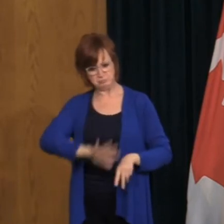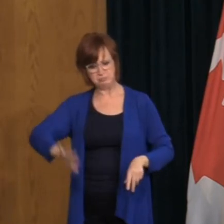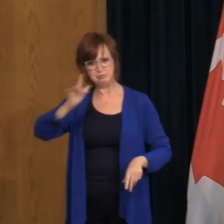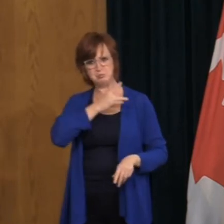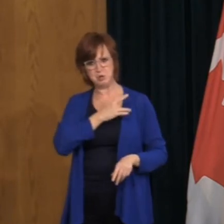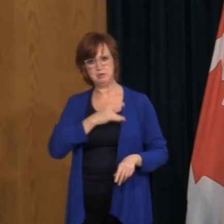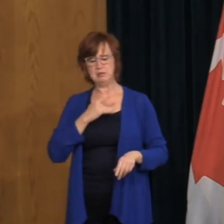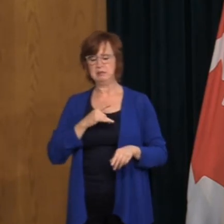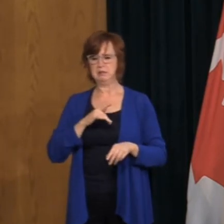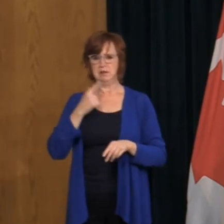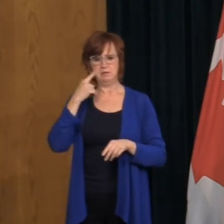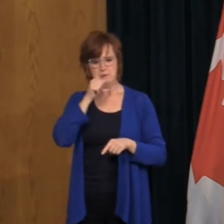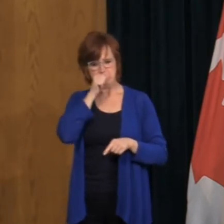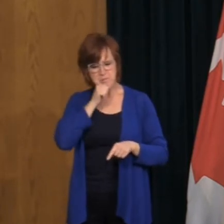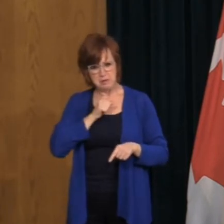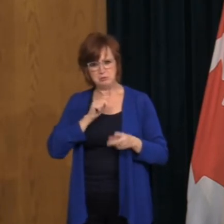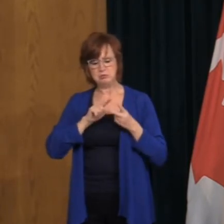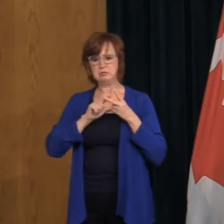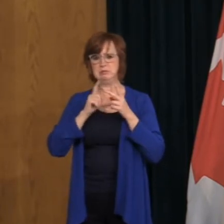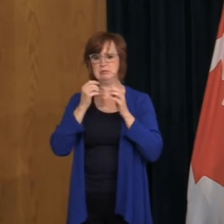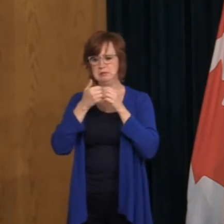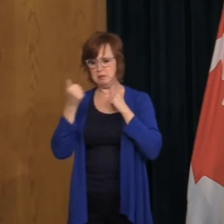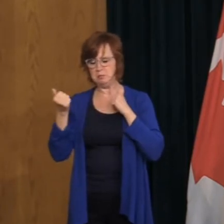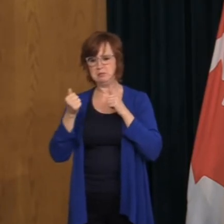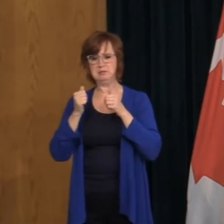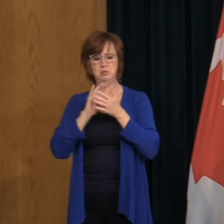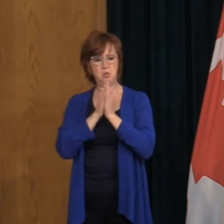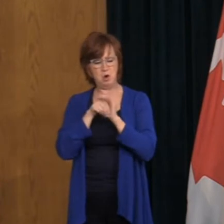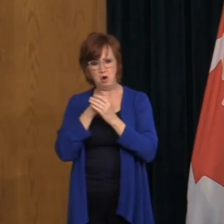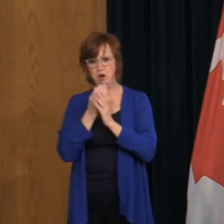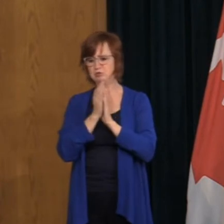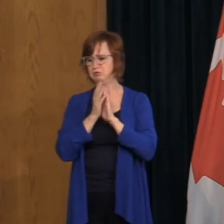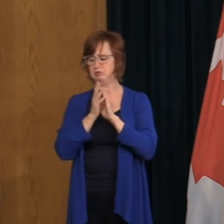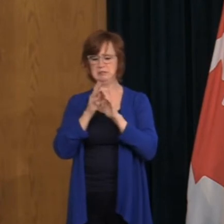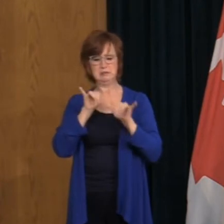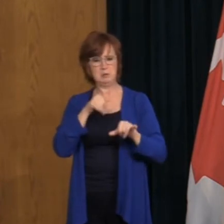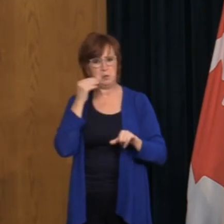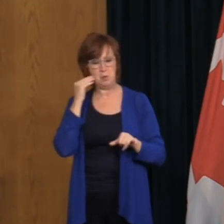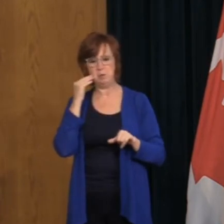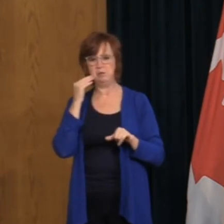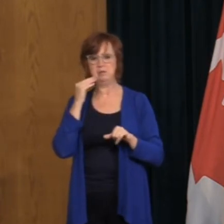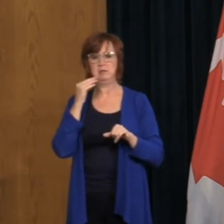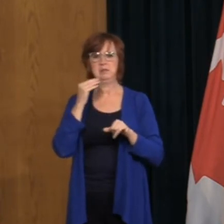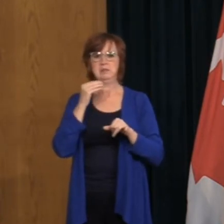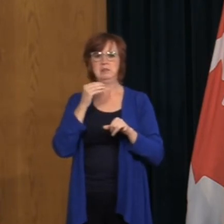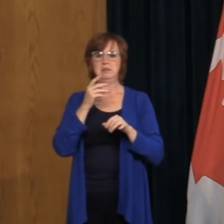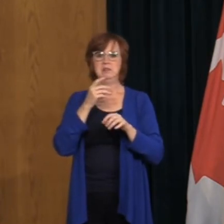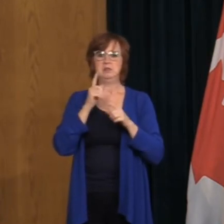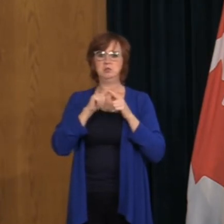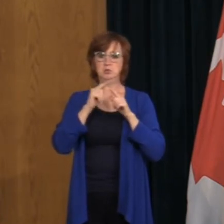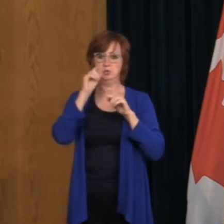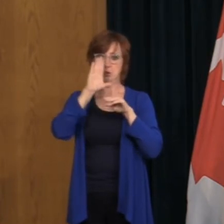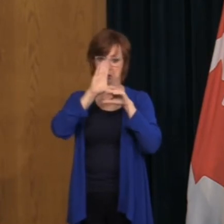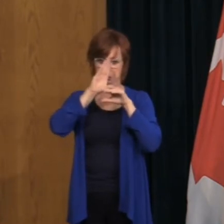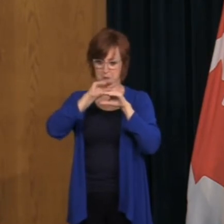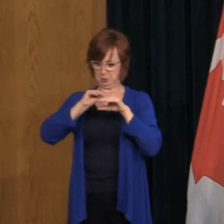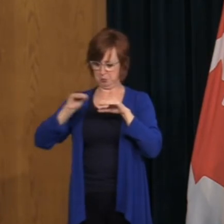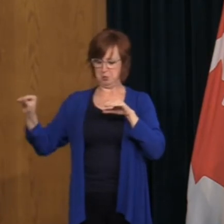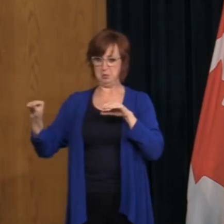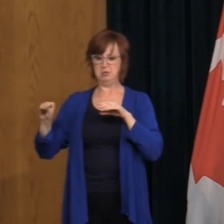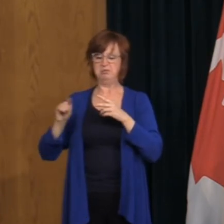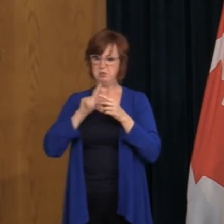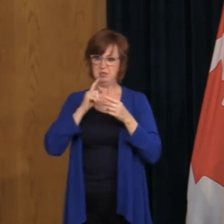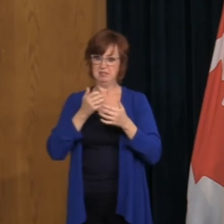to flatten the curve and to, quite frankly, save lives in our province. We're doing very well. But we are entering a